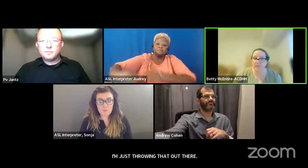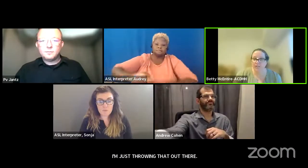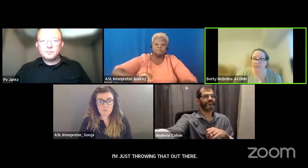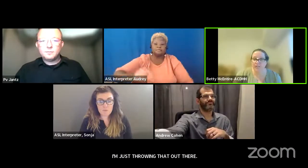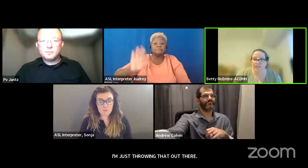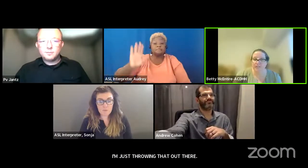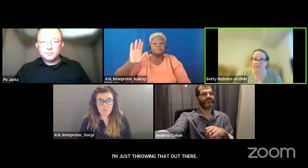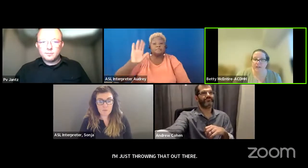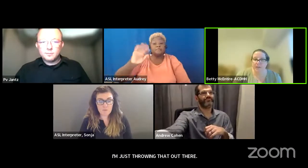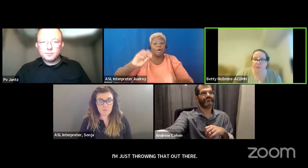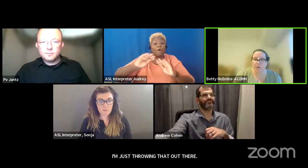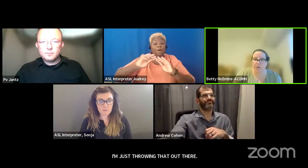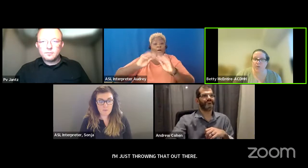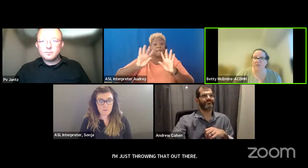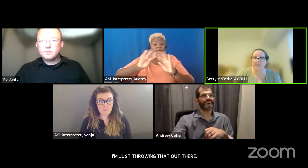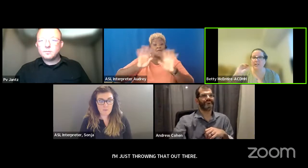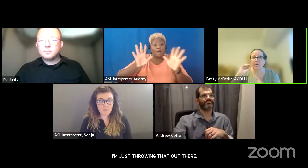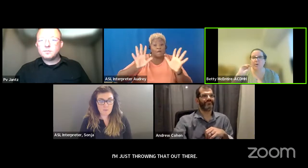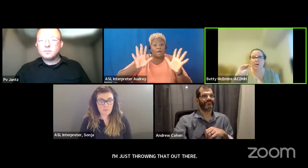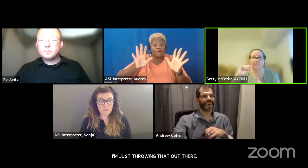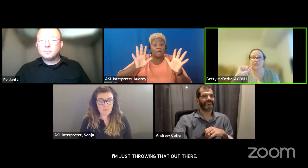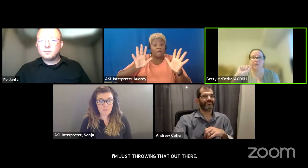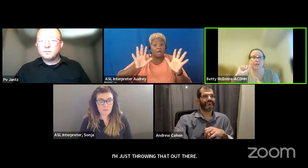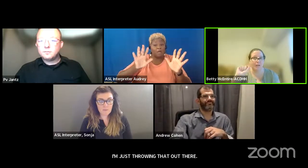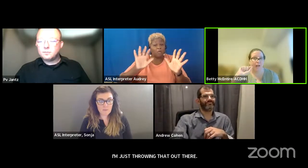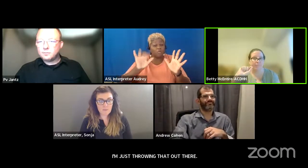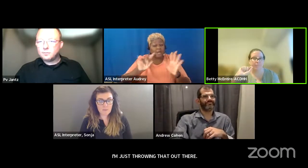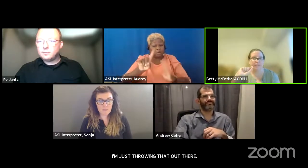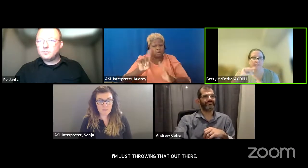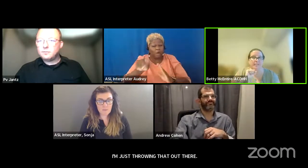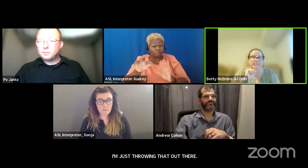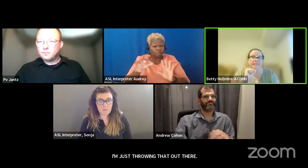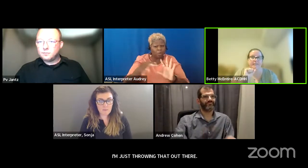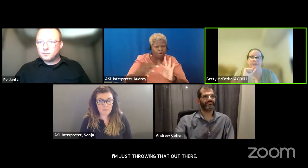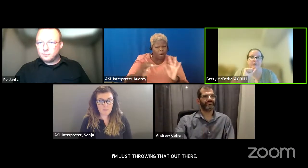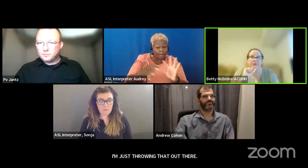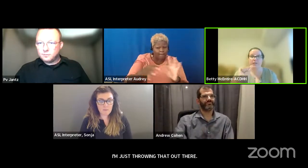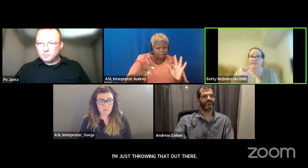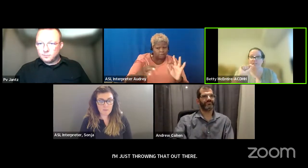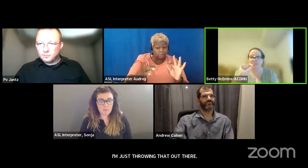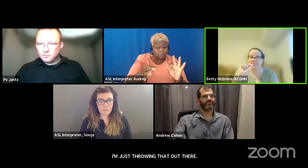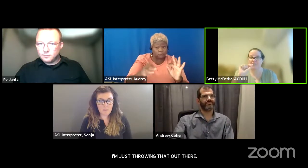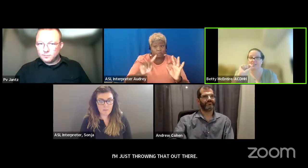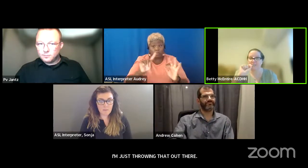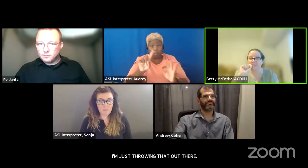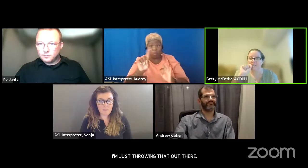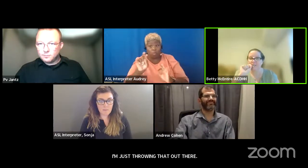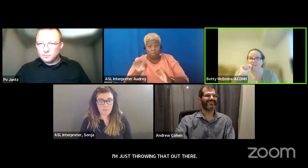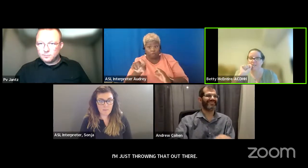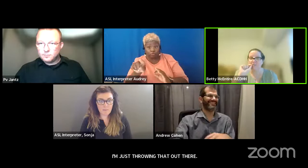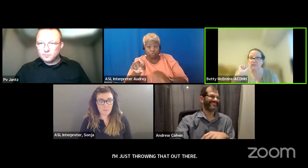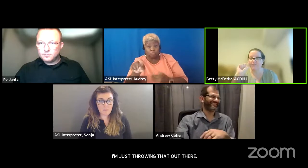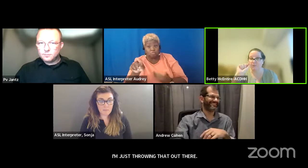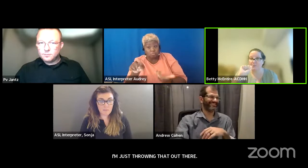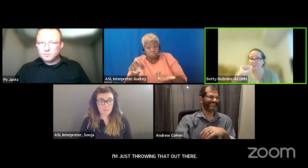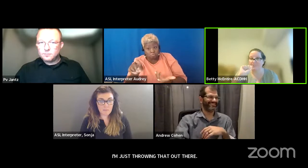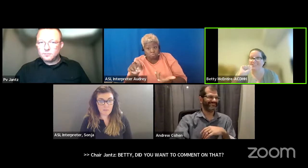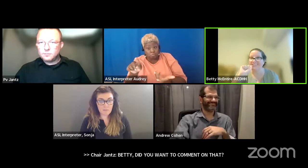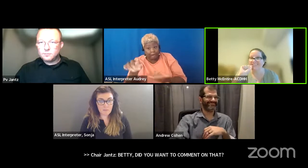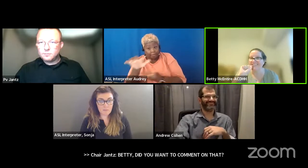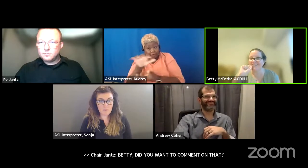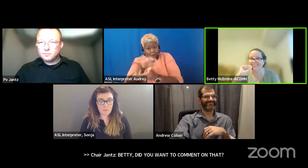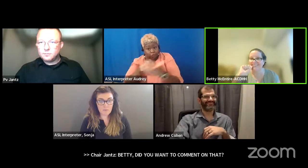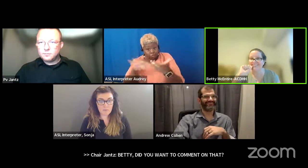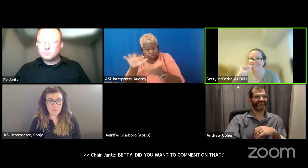I just want to clarify, what was that, a question or a comment? Because if it's a question, I was